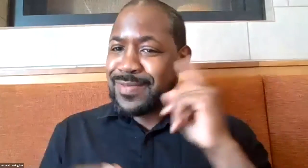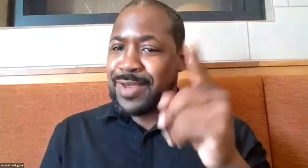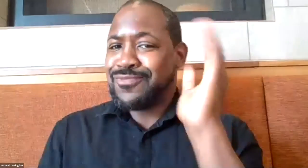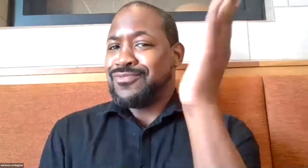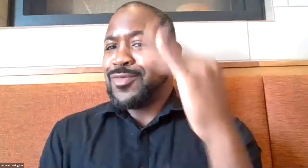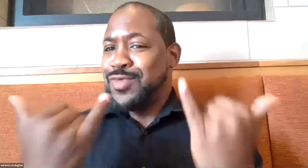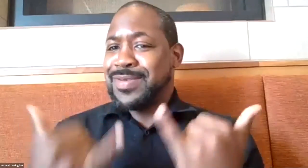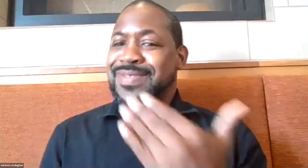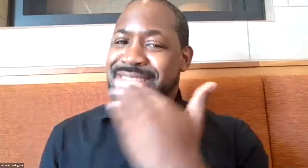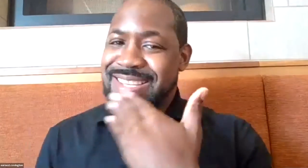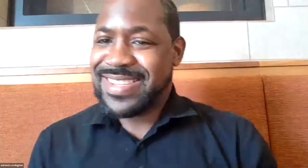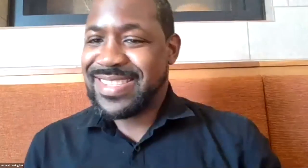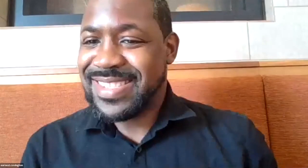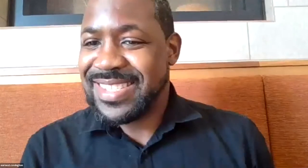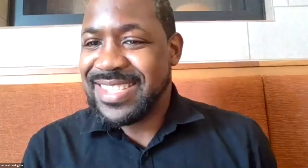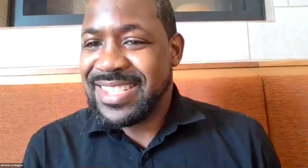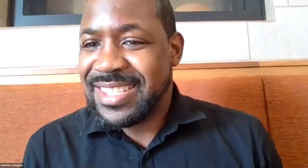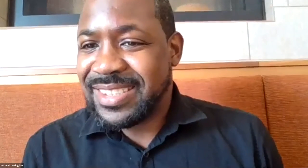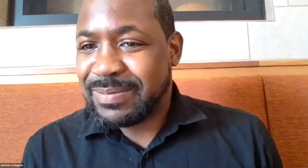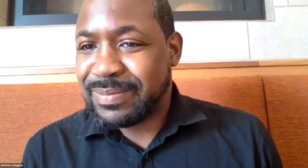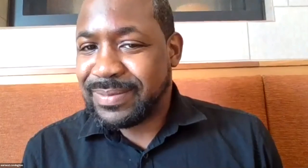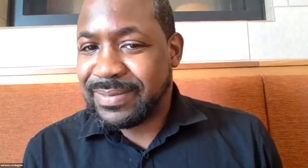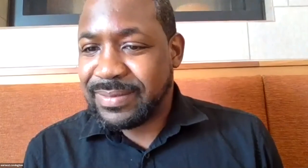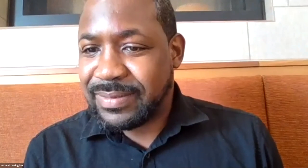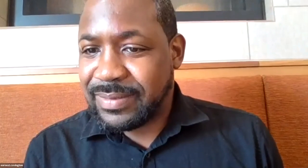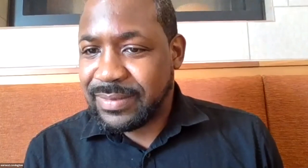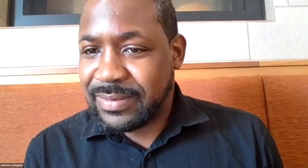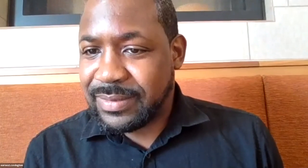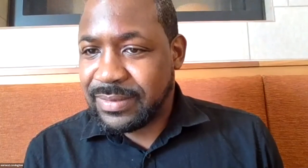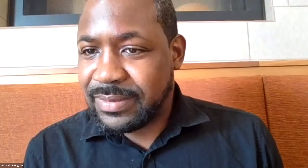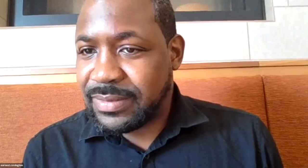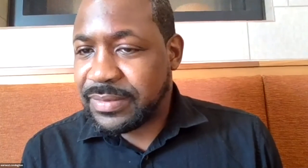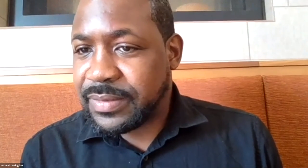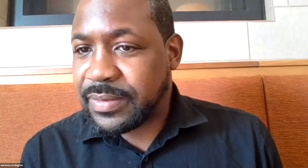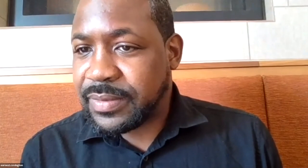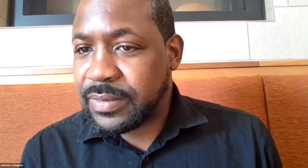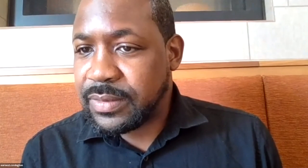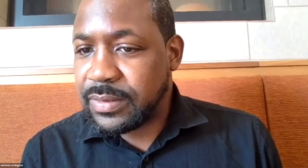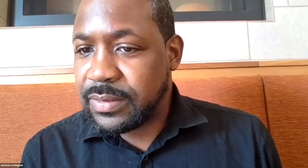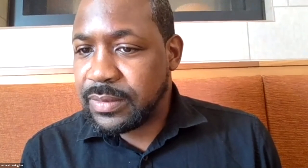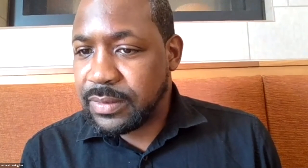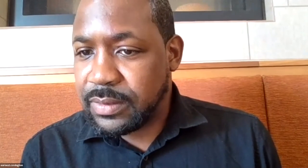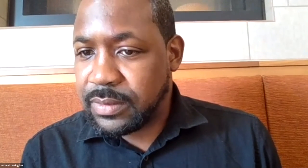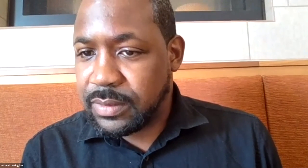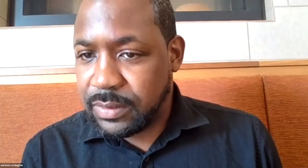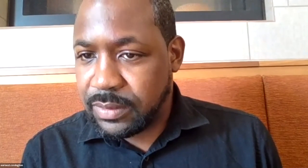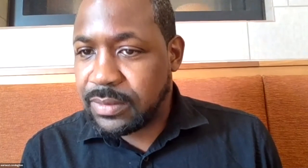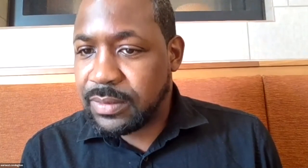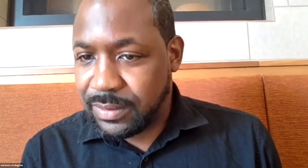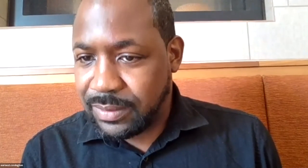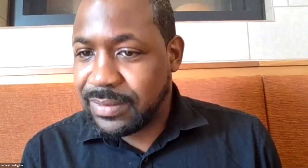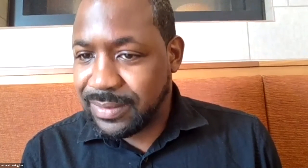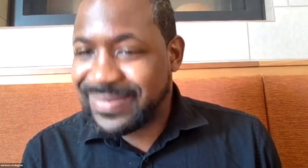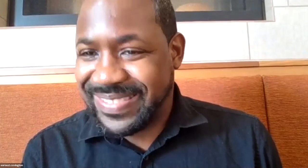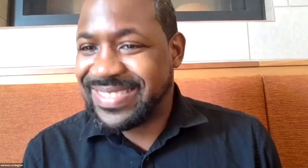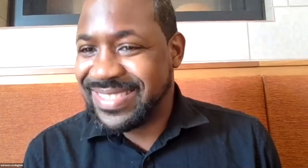do want to thank you for that so much, for your presentation today. You're welcome. You're welcome, Ernest.